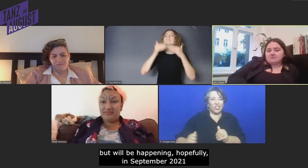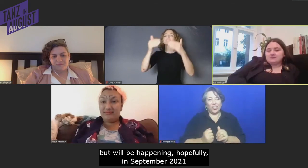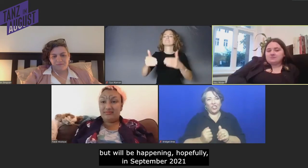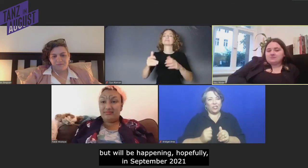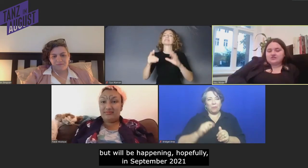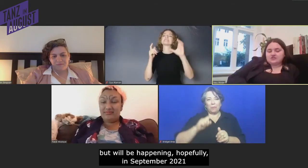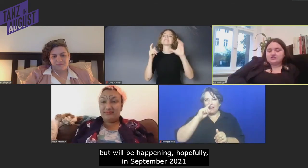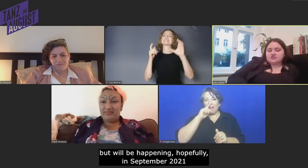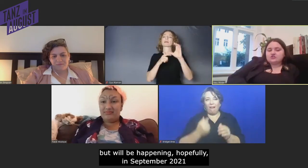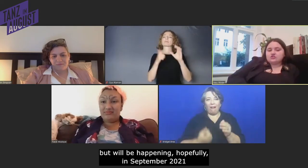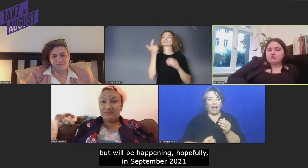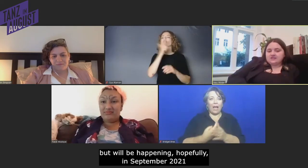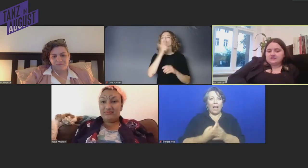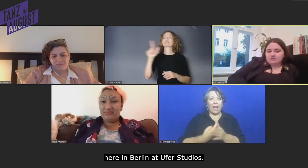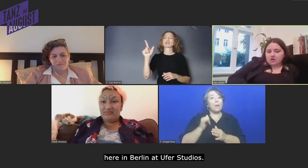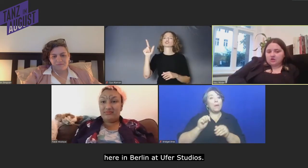September